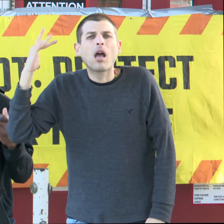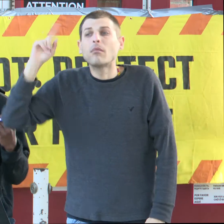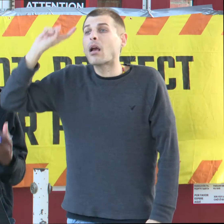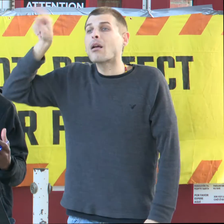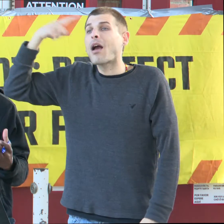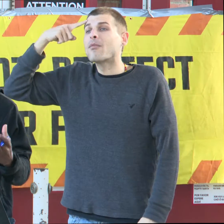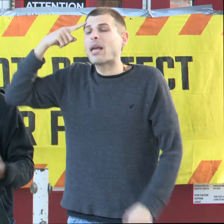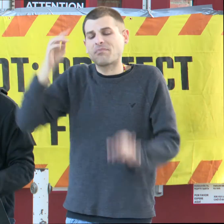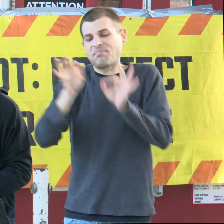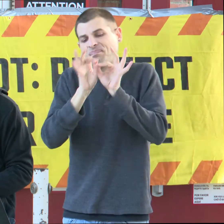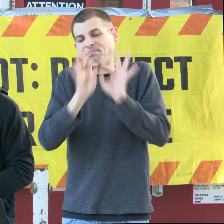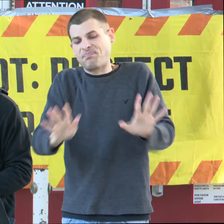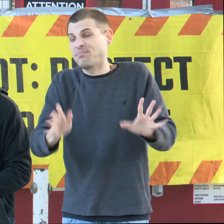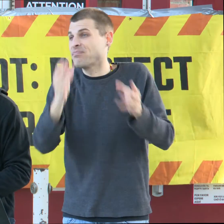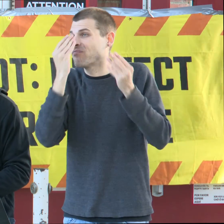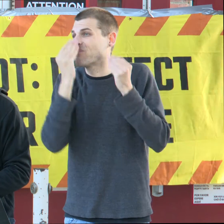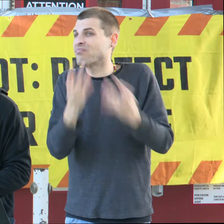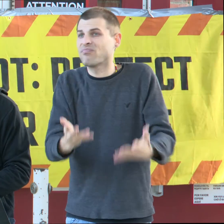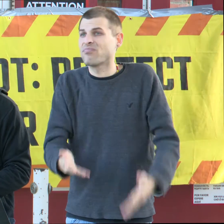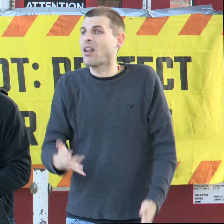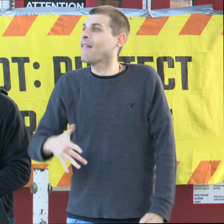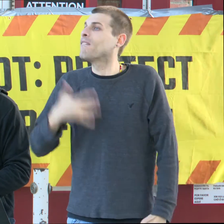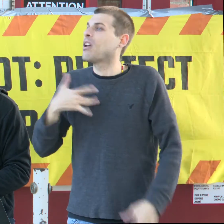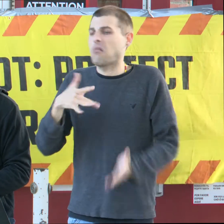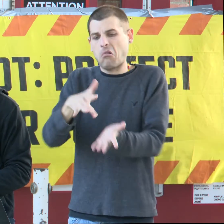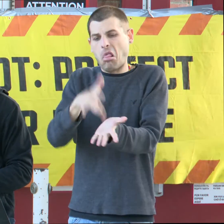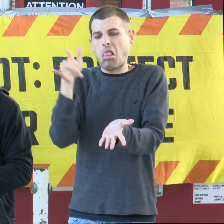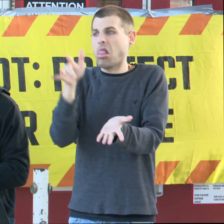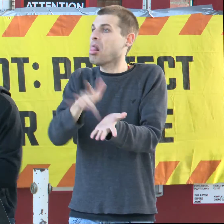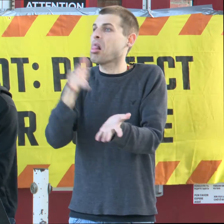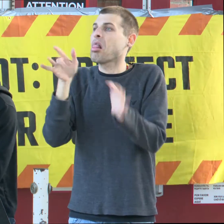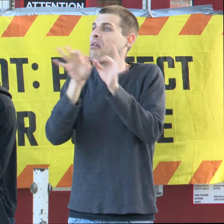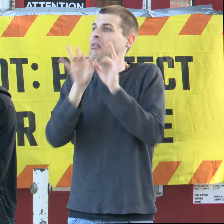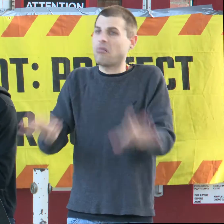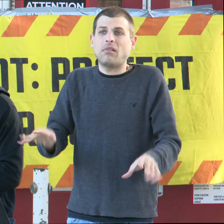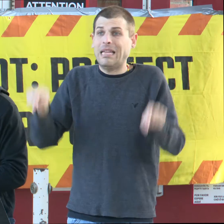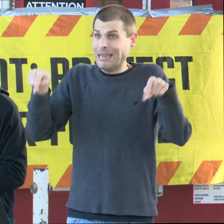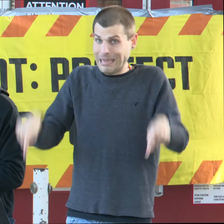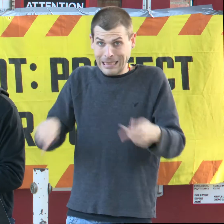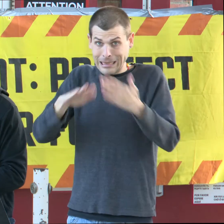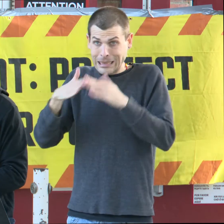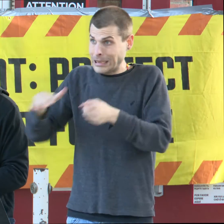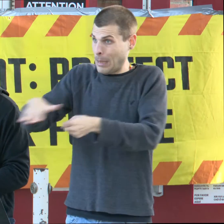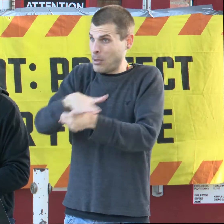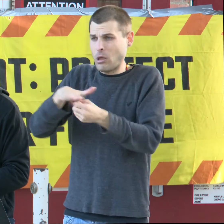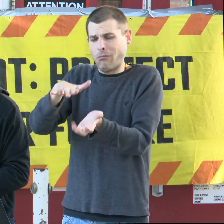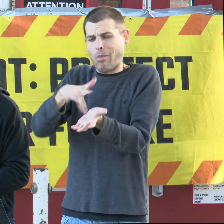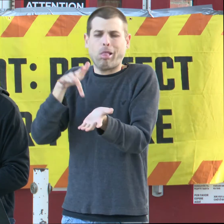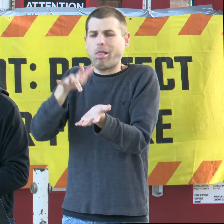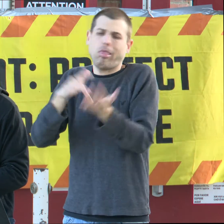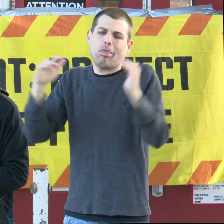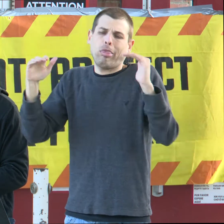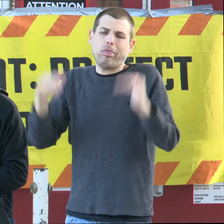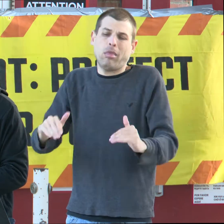because we've exploited the community. We've been exploiting this community for over 50